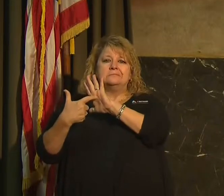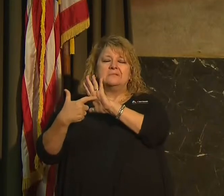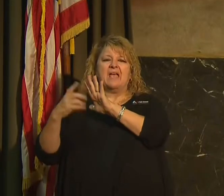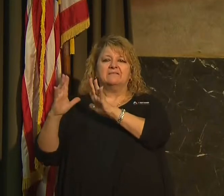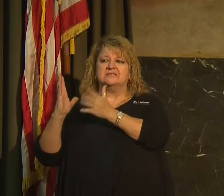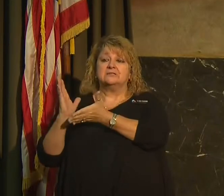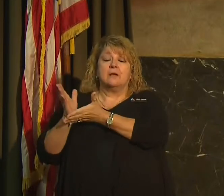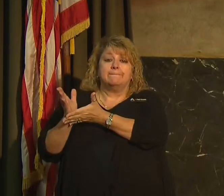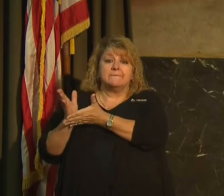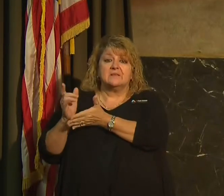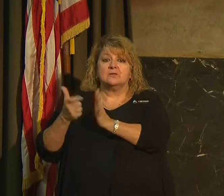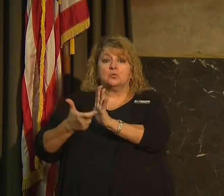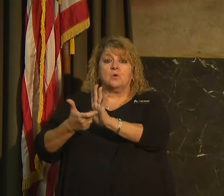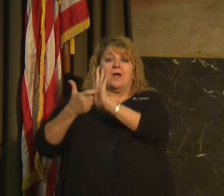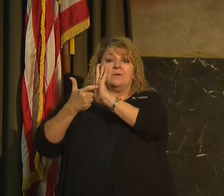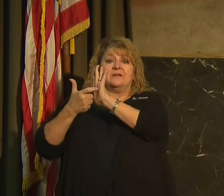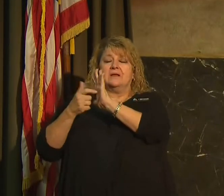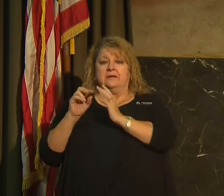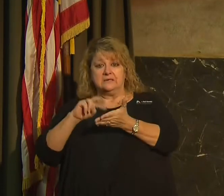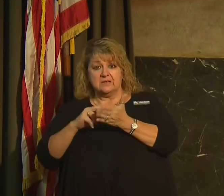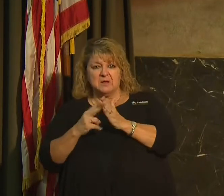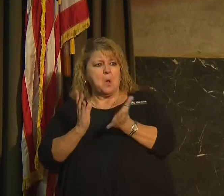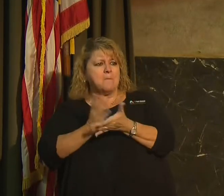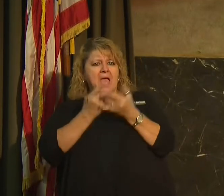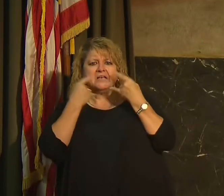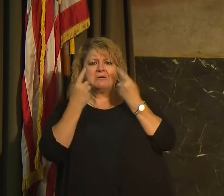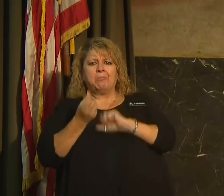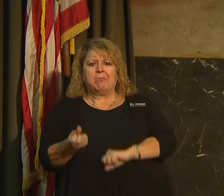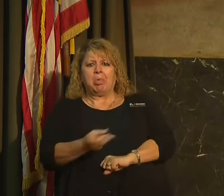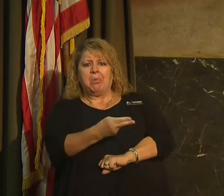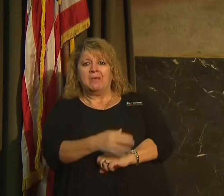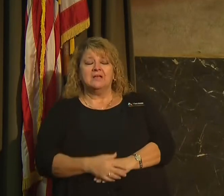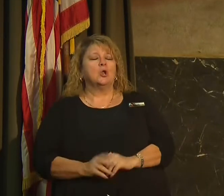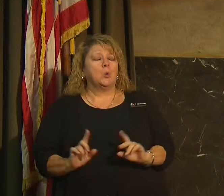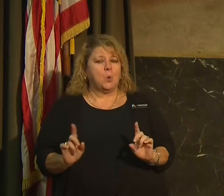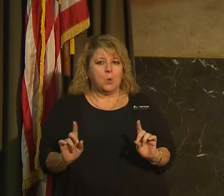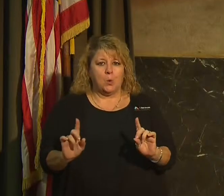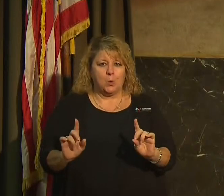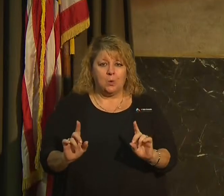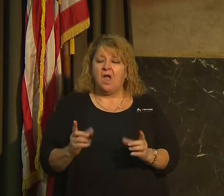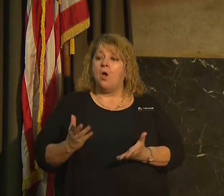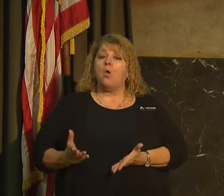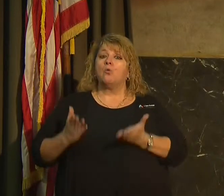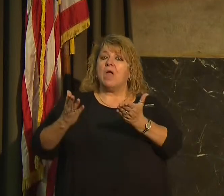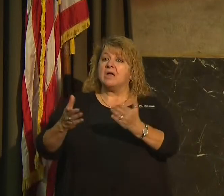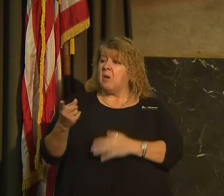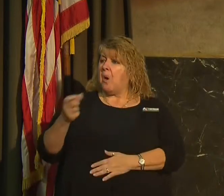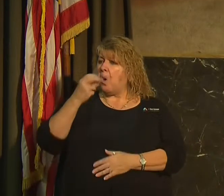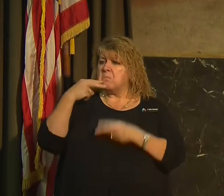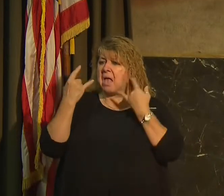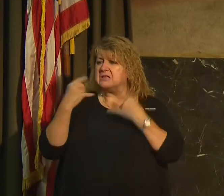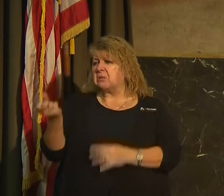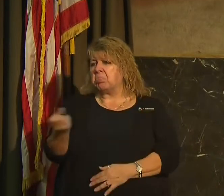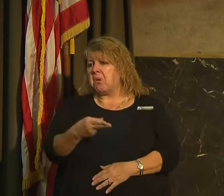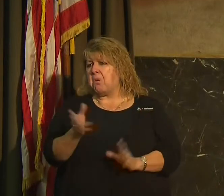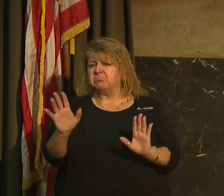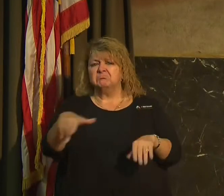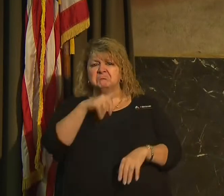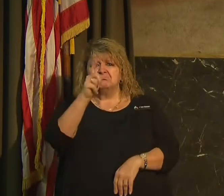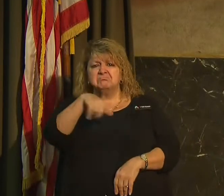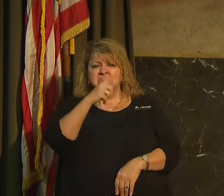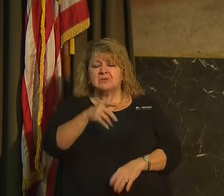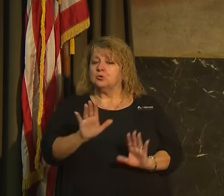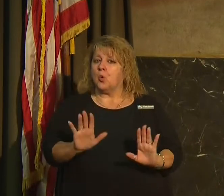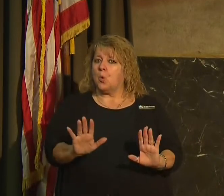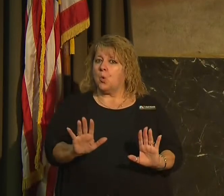wearing. It's not an end to recommendations that people wear masks, especially if they are vulnerable, if they're unvaccinated, or if they